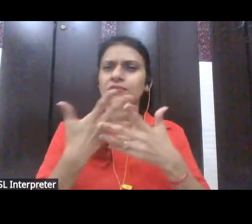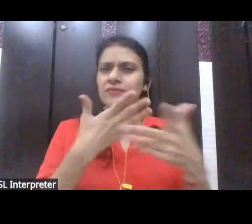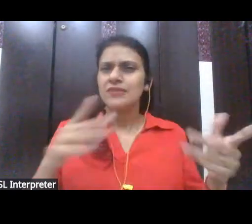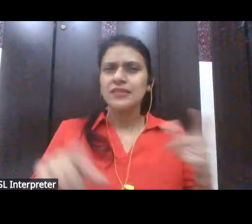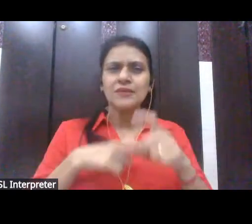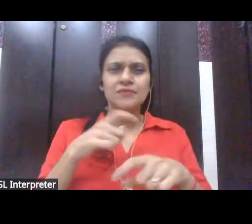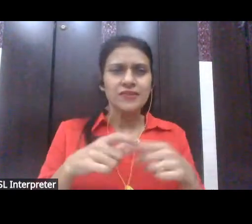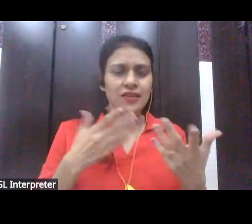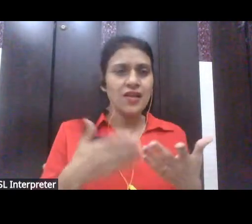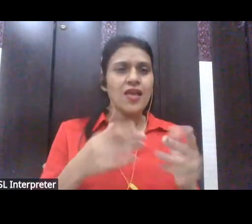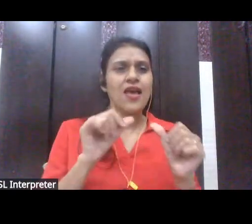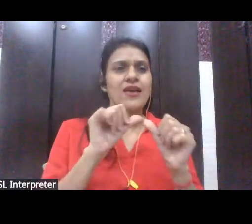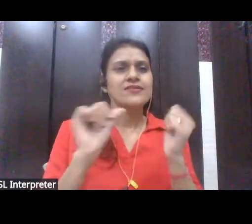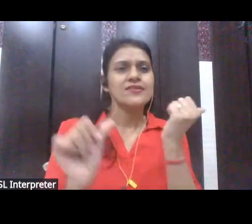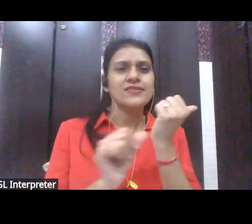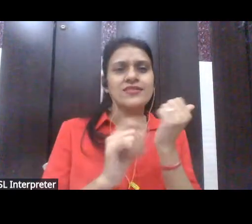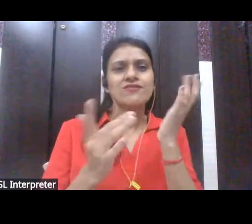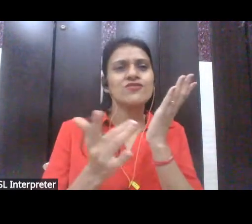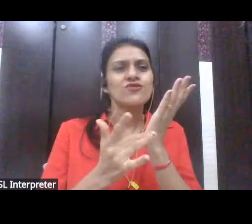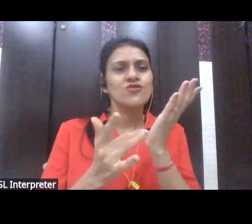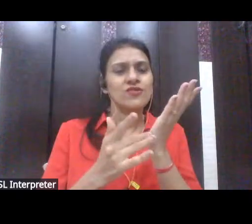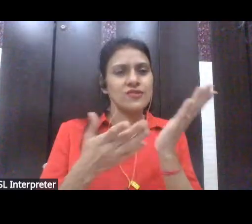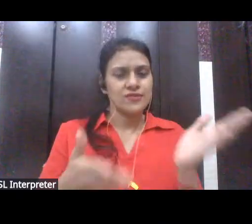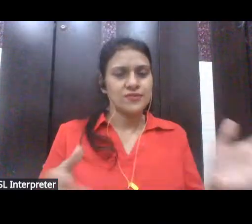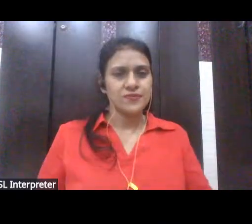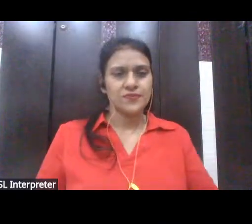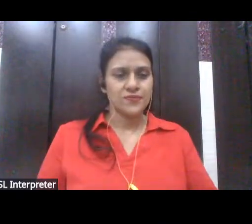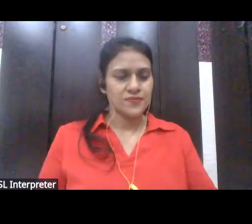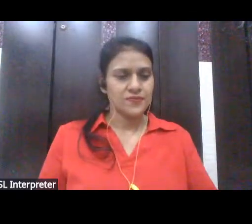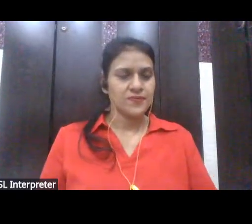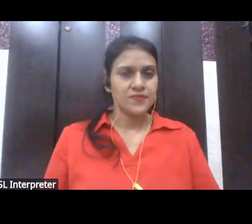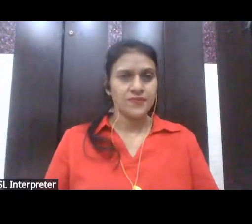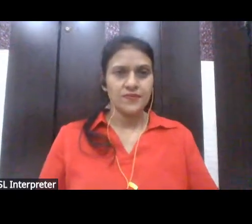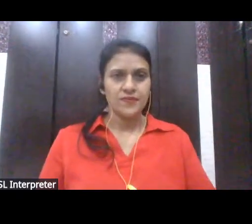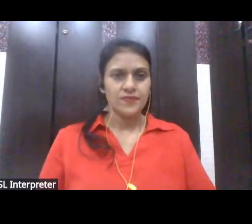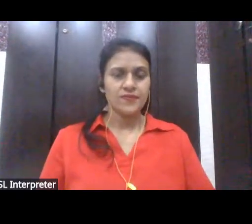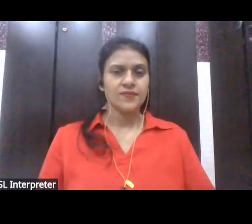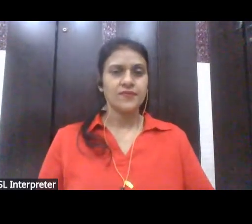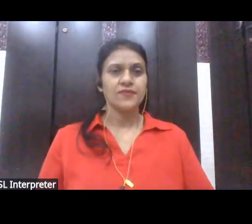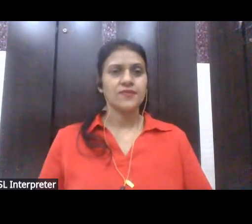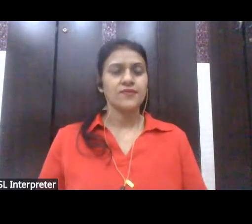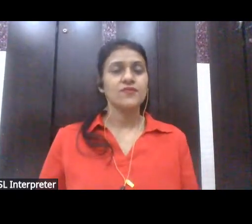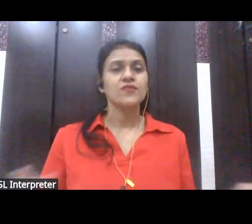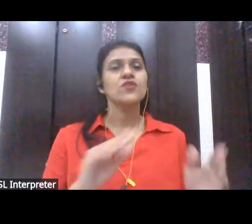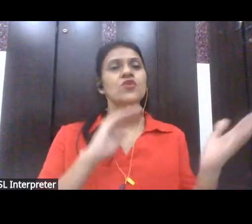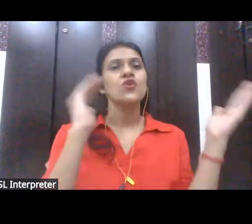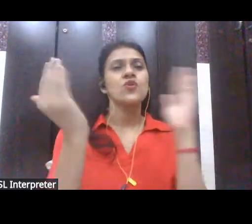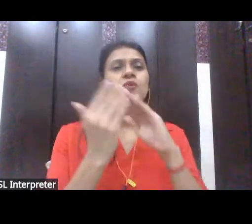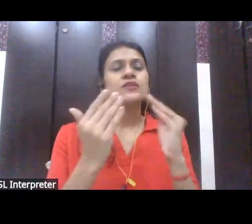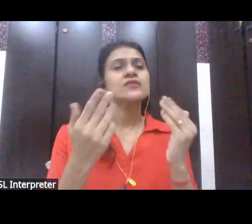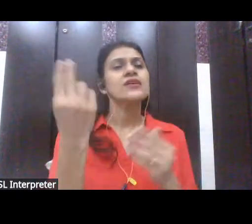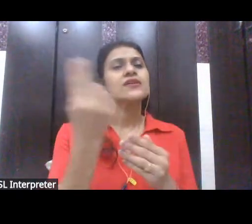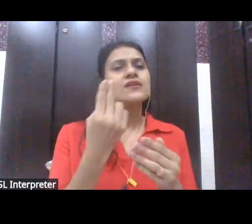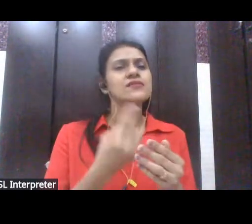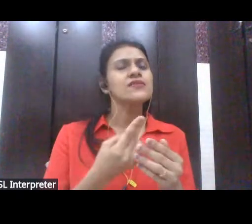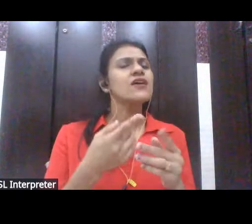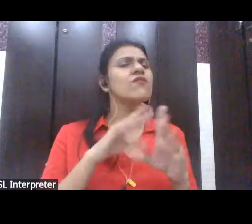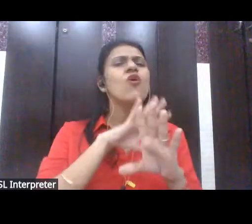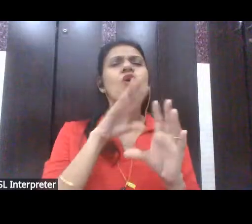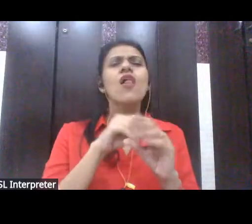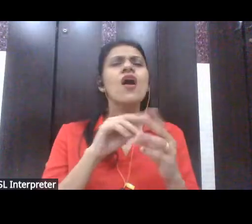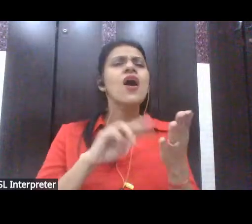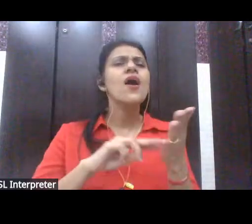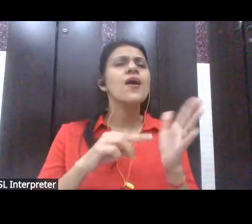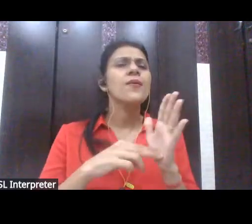technology, that kind of things are actually counted, right? And universal design is all about making a